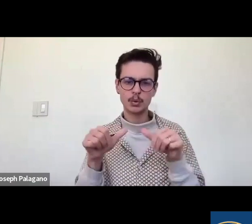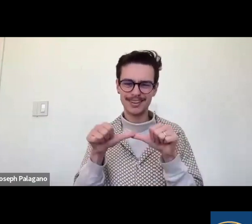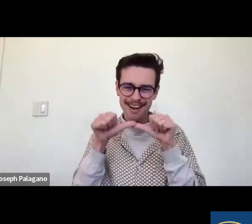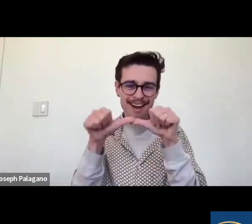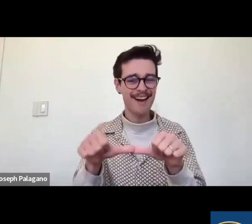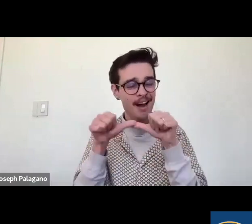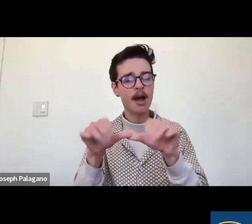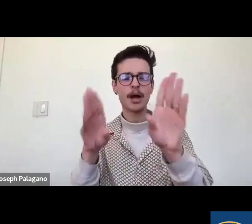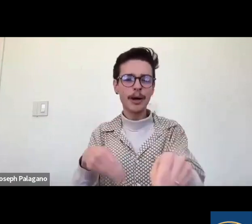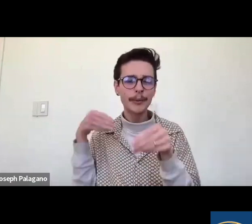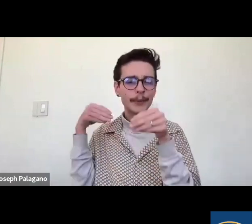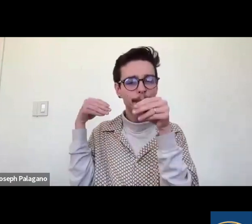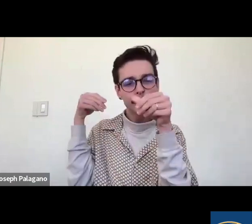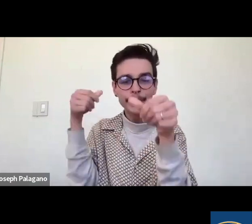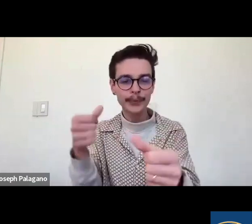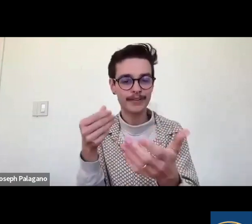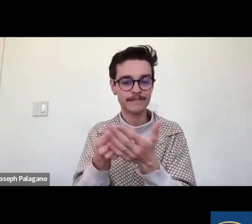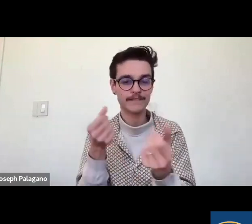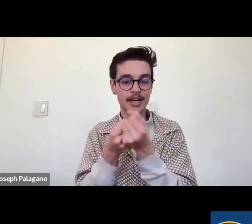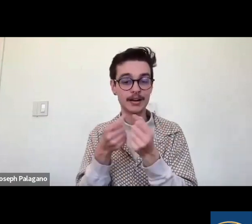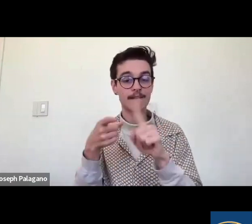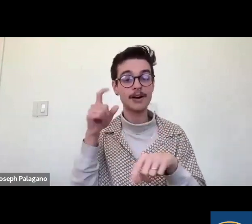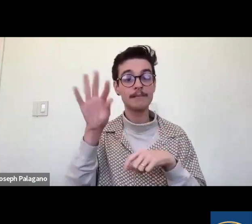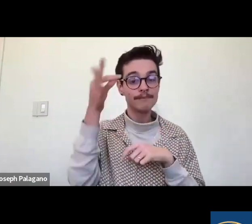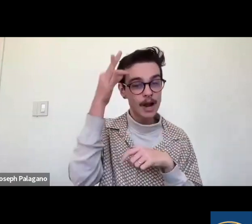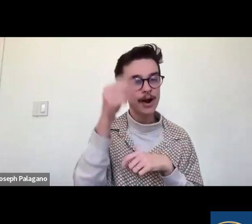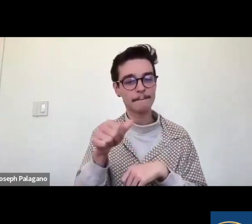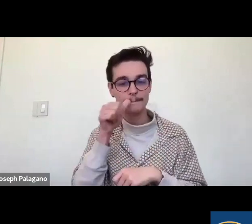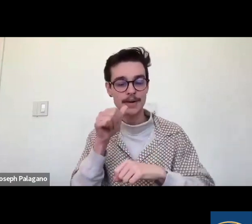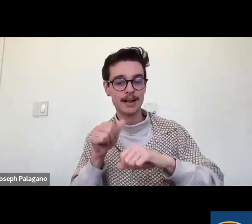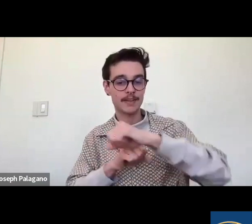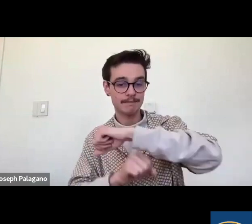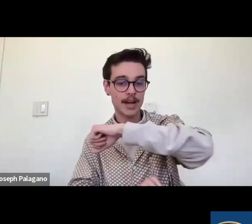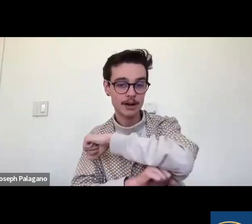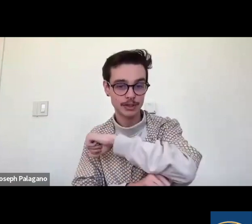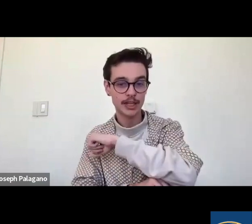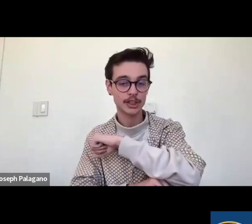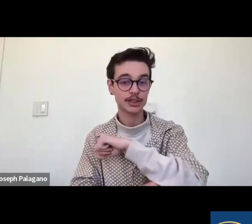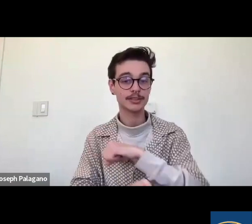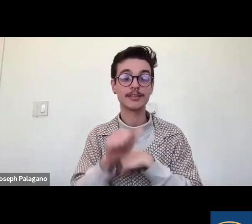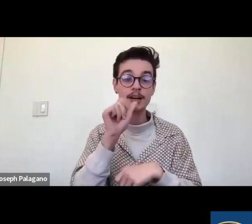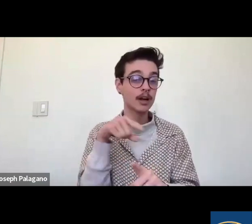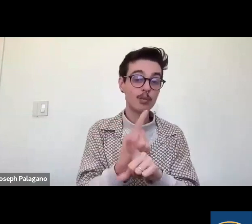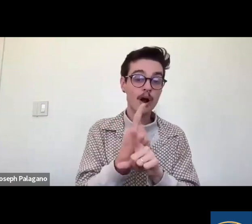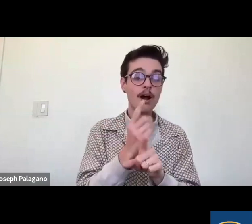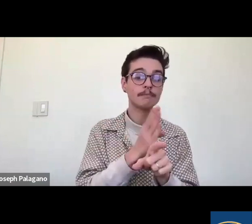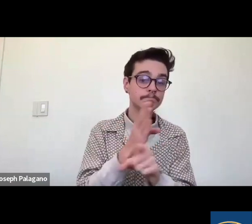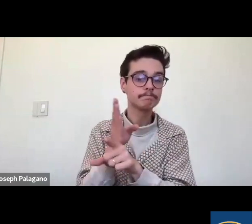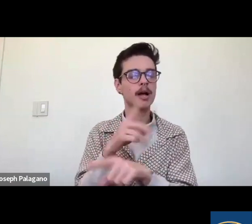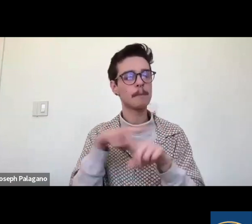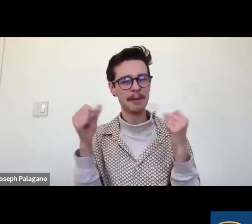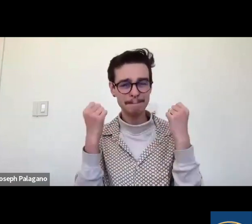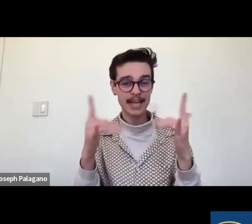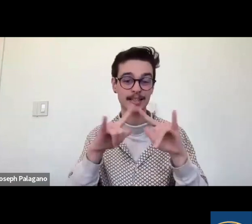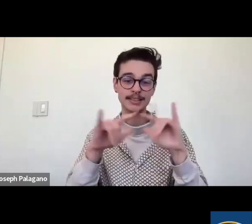Dr. Booth's scholarship has been consistently and simultaneously funded by renowned funding sources and